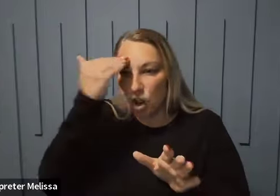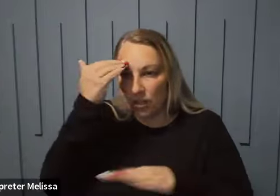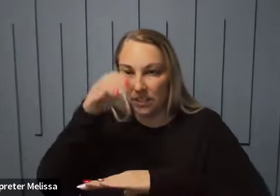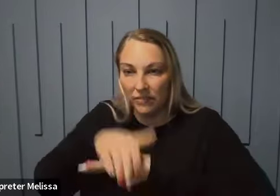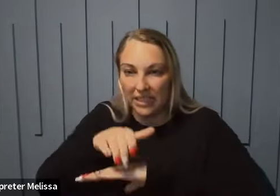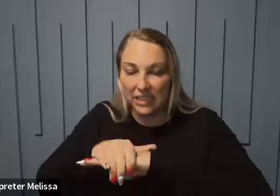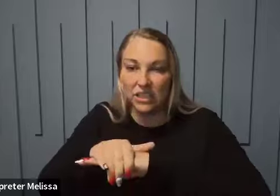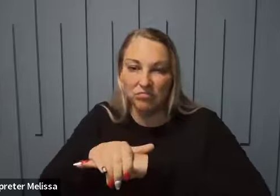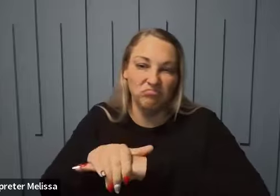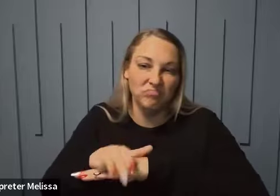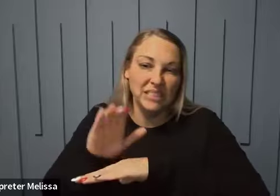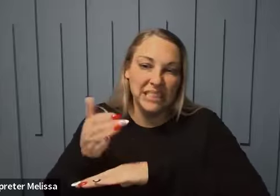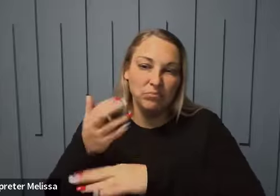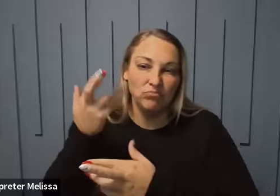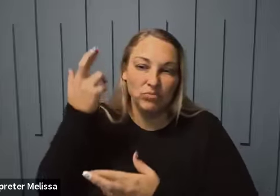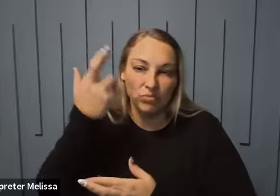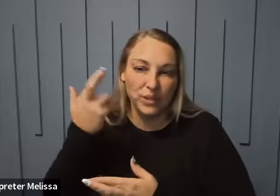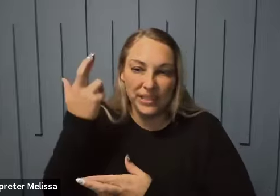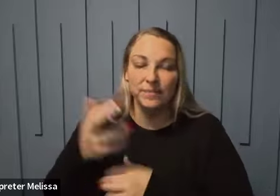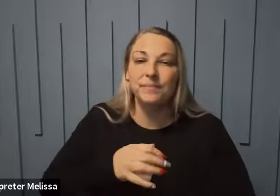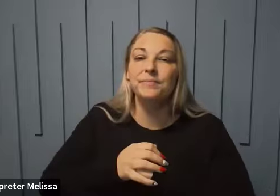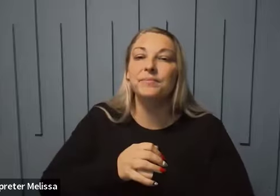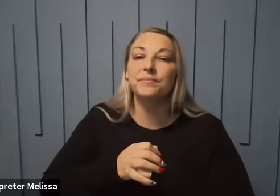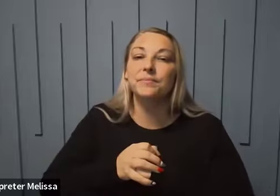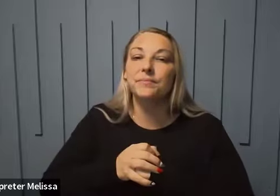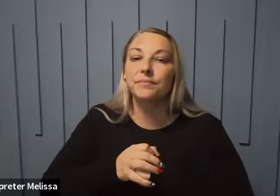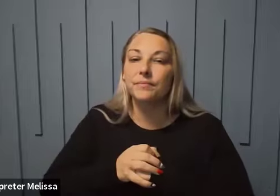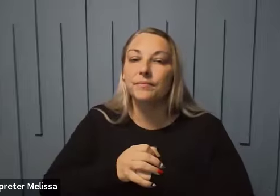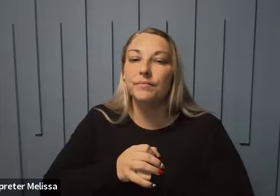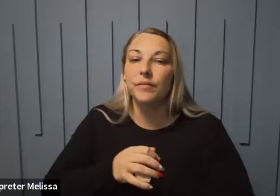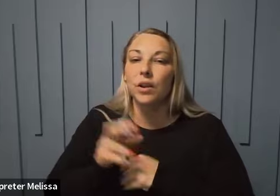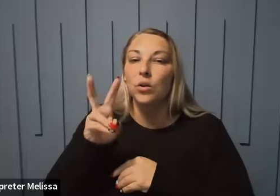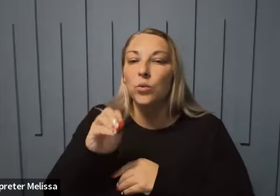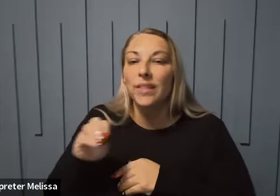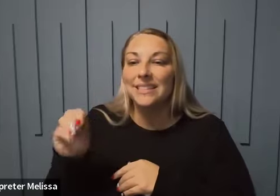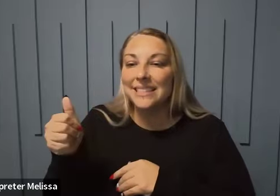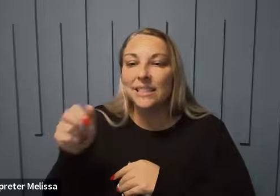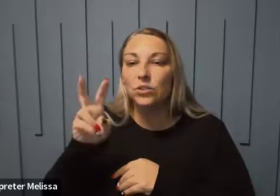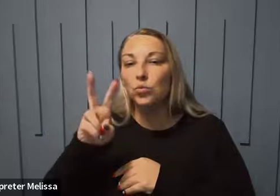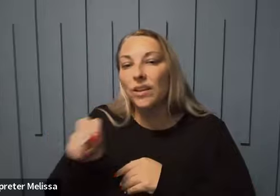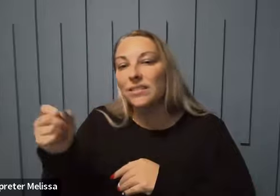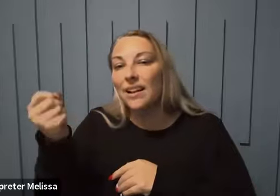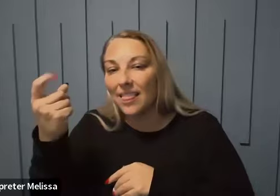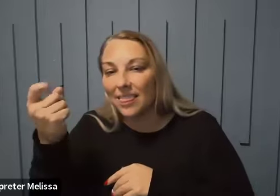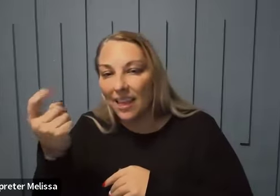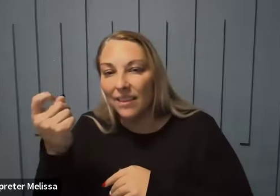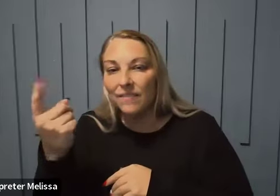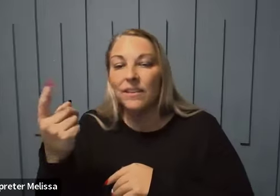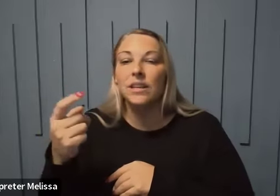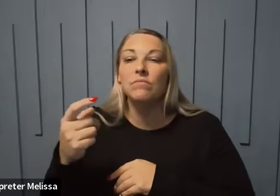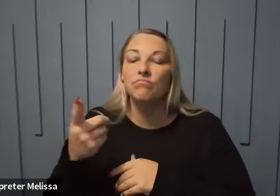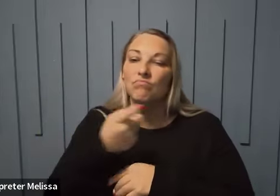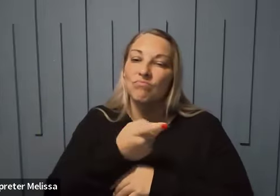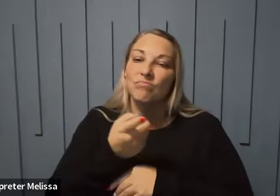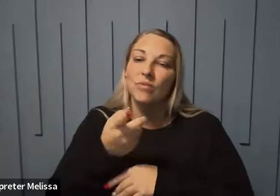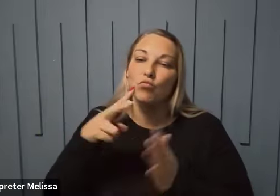the 2010-2011 school year, recommendations were made by our reading consultant. So we worked in conjunction with a reading consultant, and she